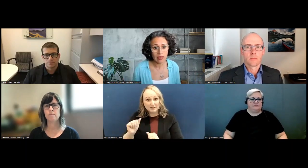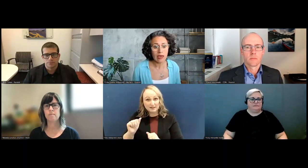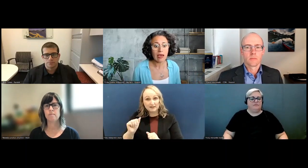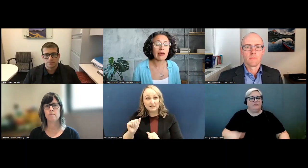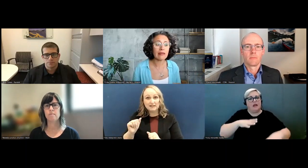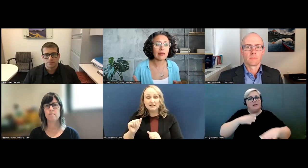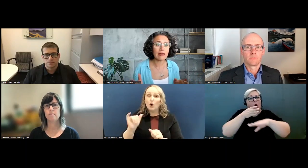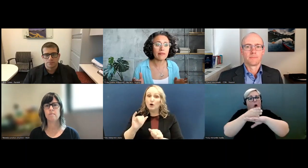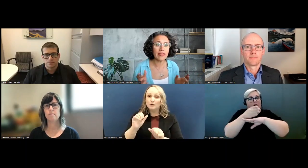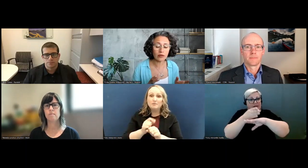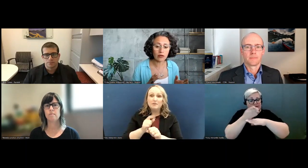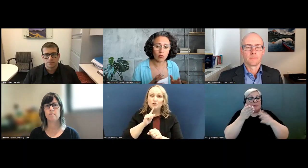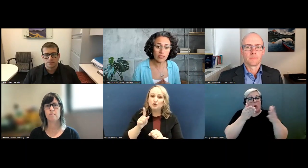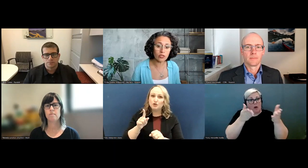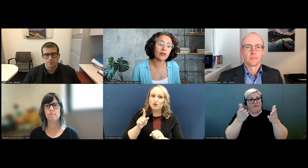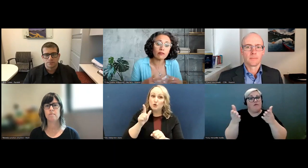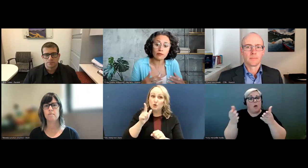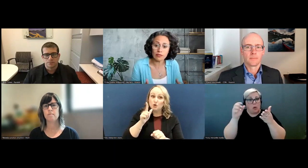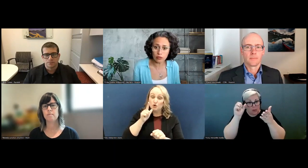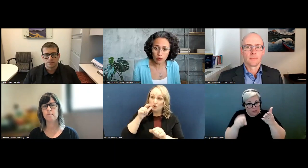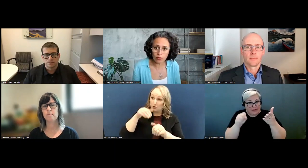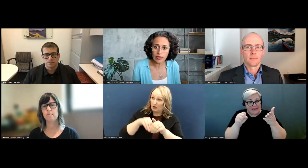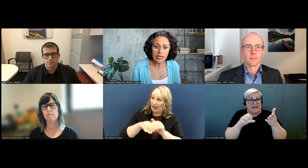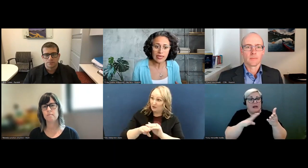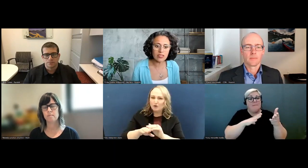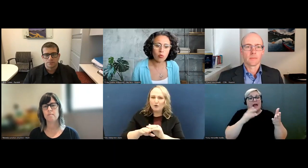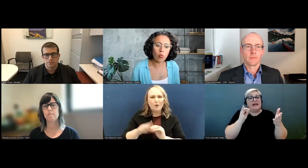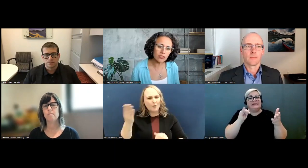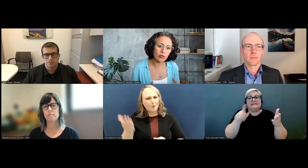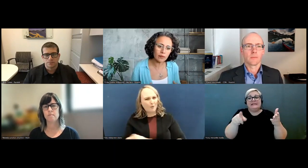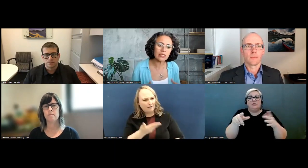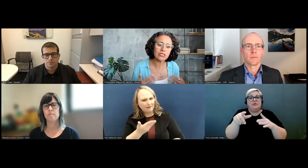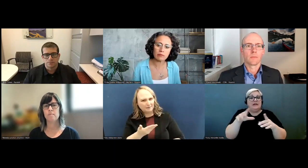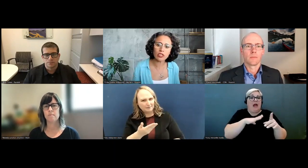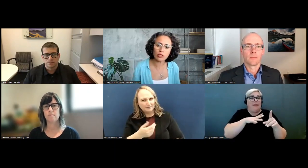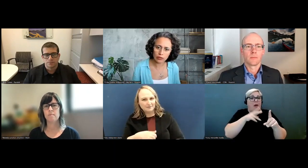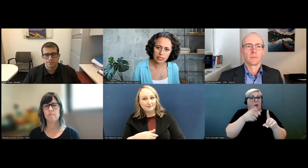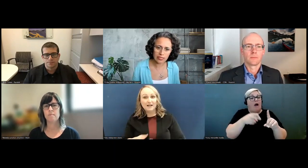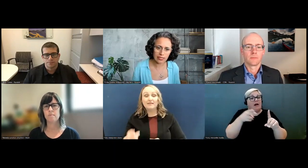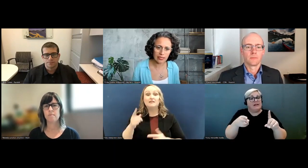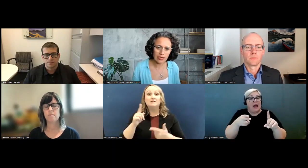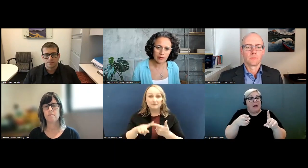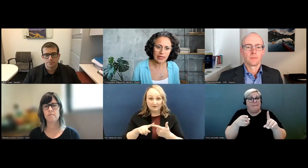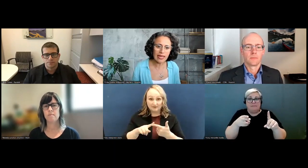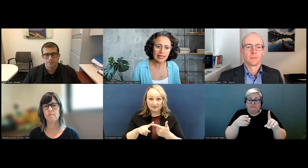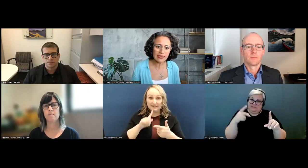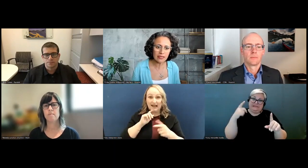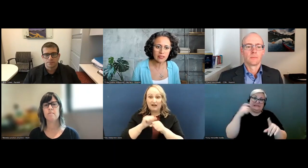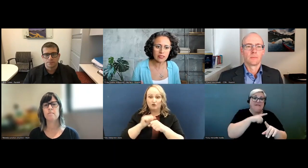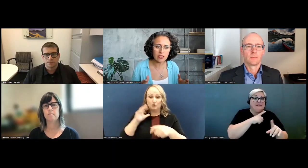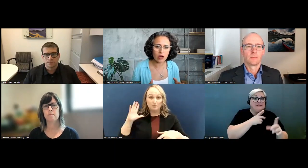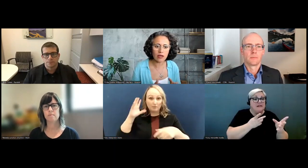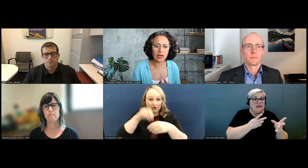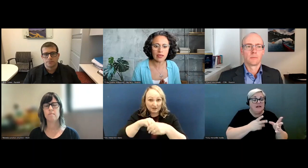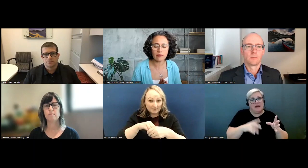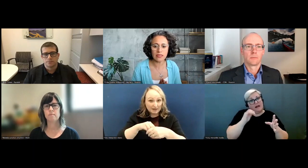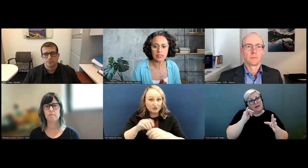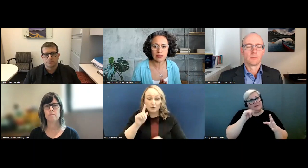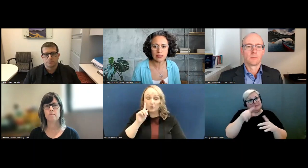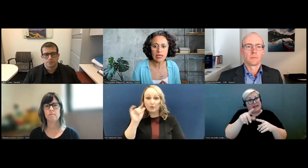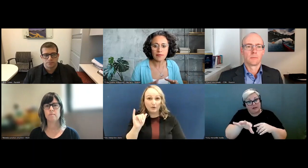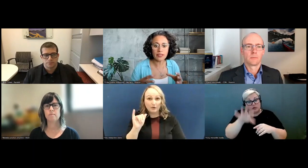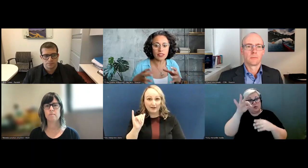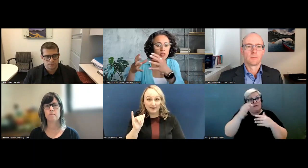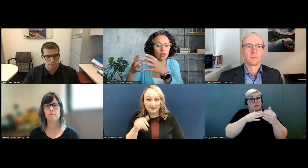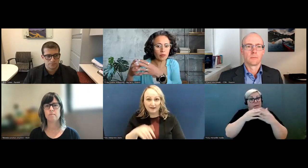them. And then once you get through the door, is what your participation looks like, right? And it is not like